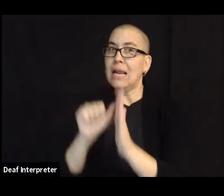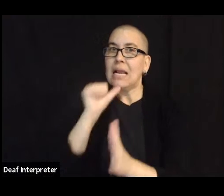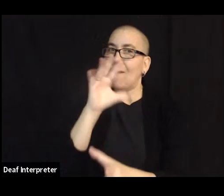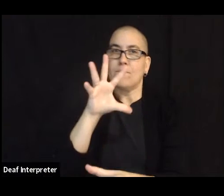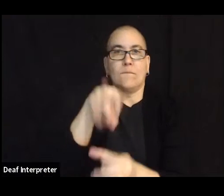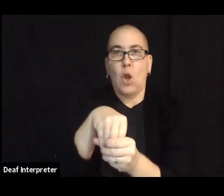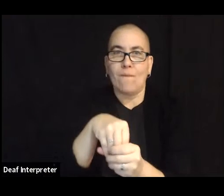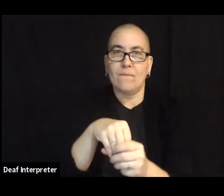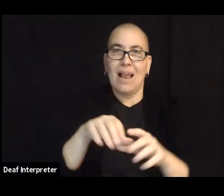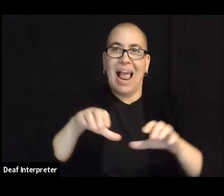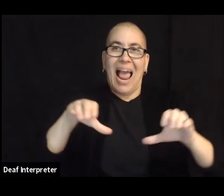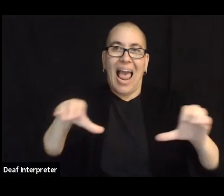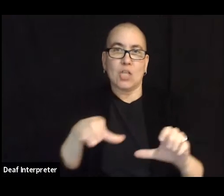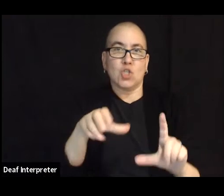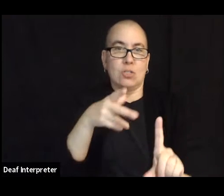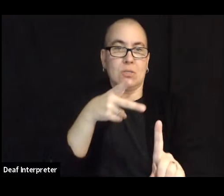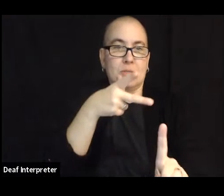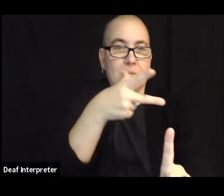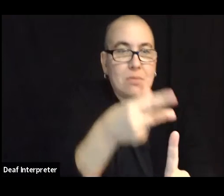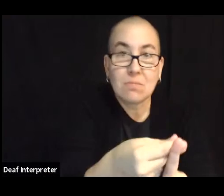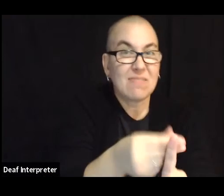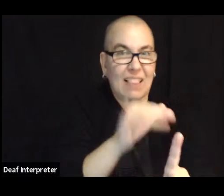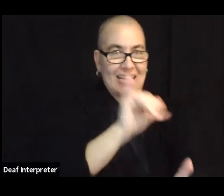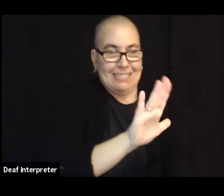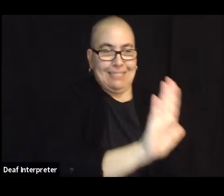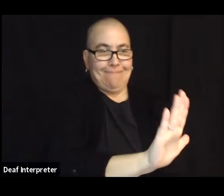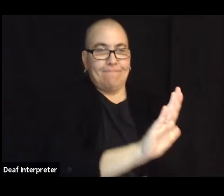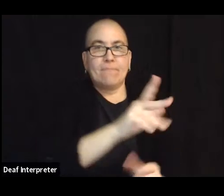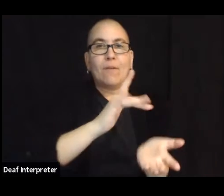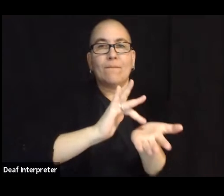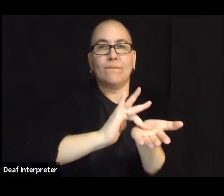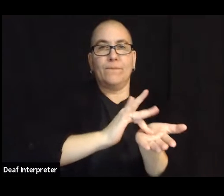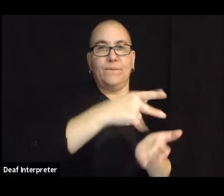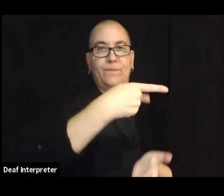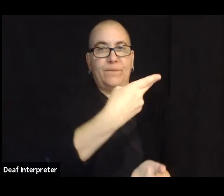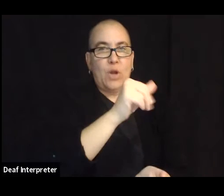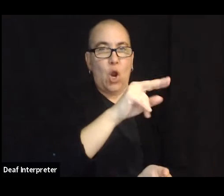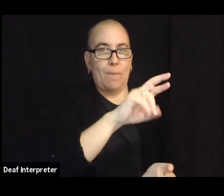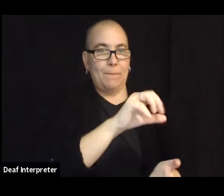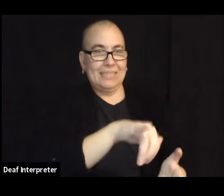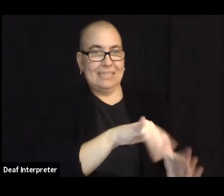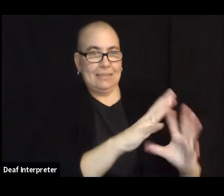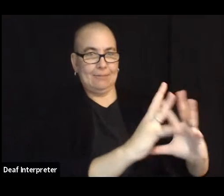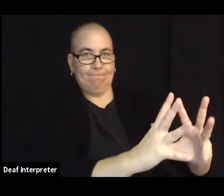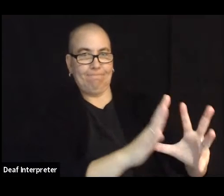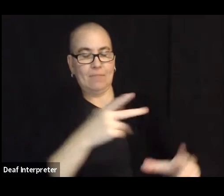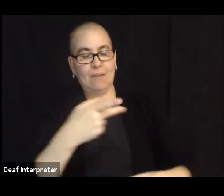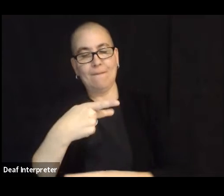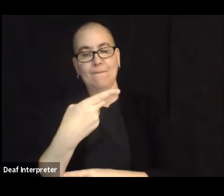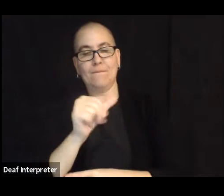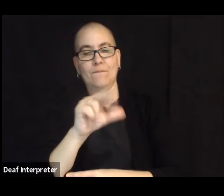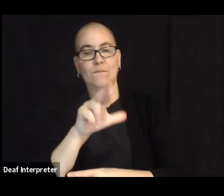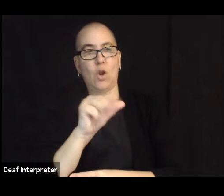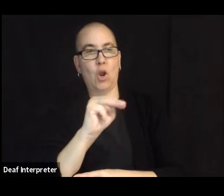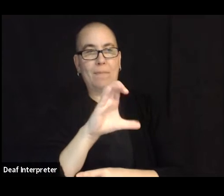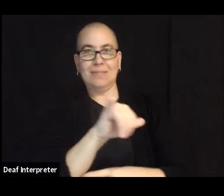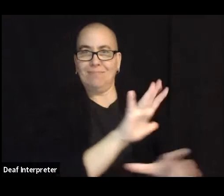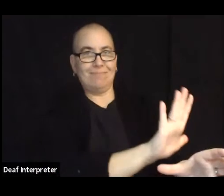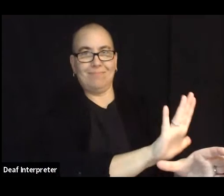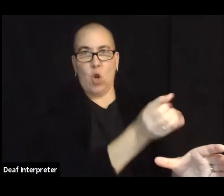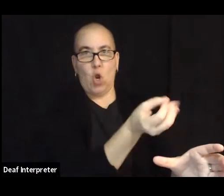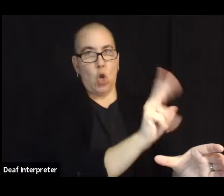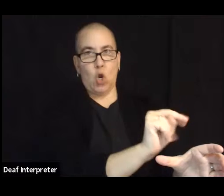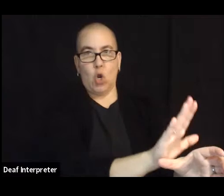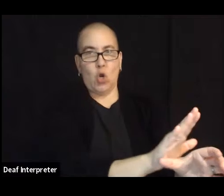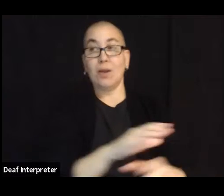program. In Minnesota, those chains are CVS, Walgreens, and Thrifty White. Vaccine is moving